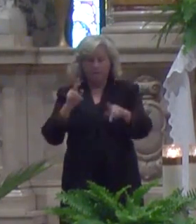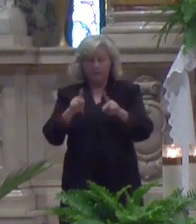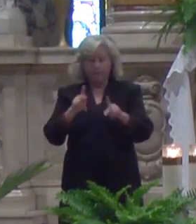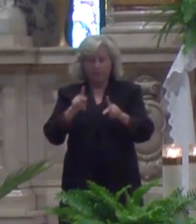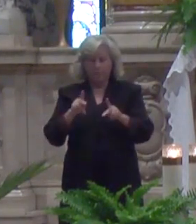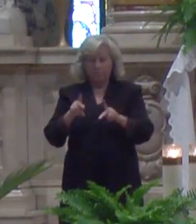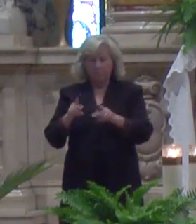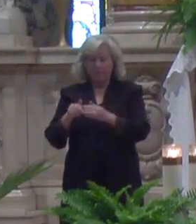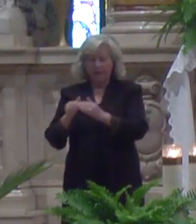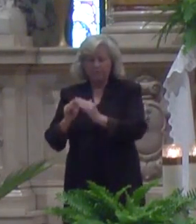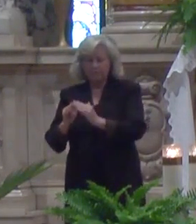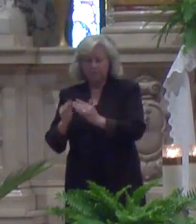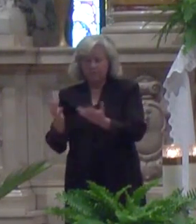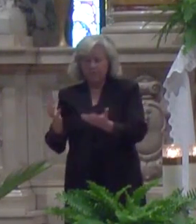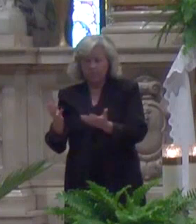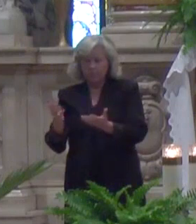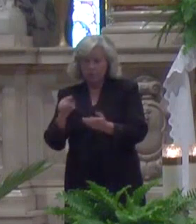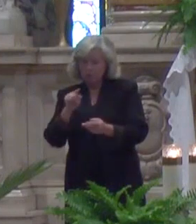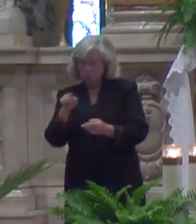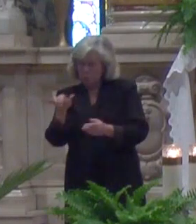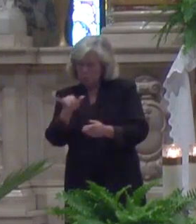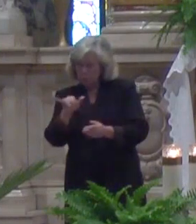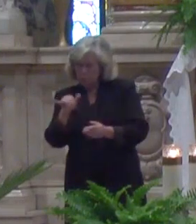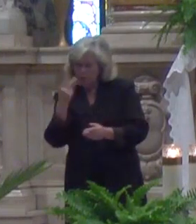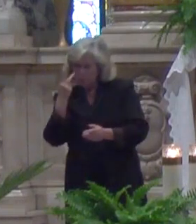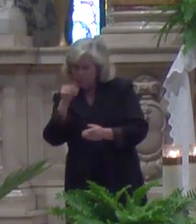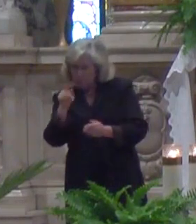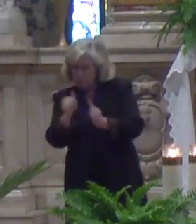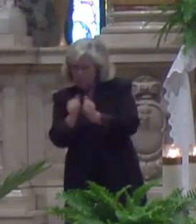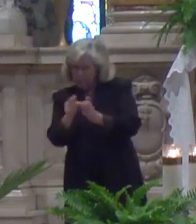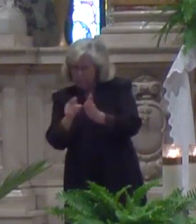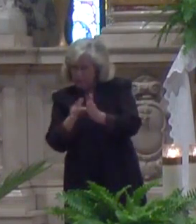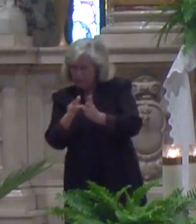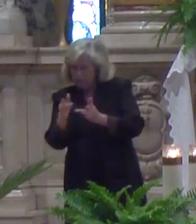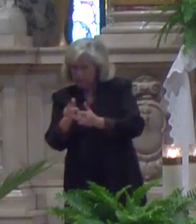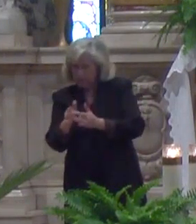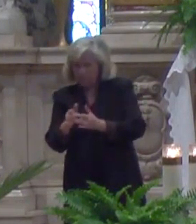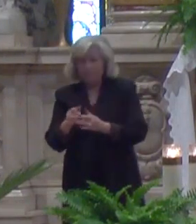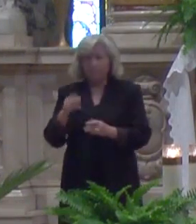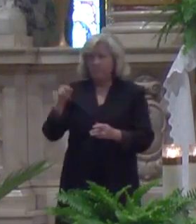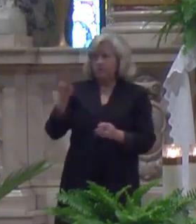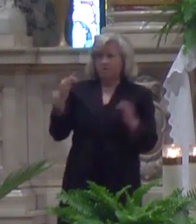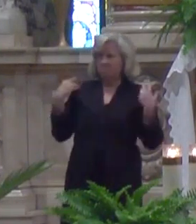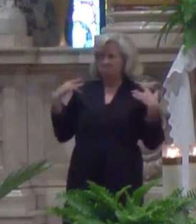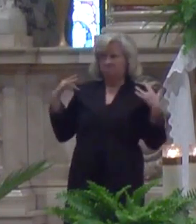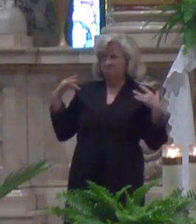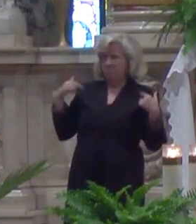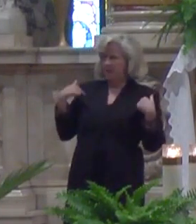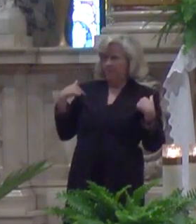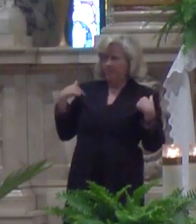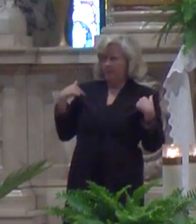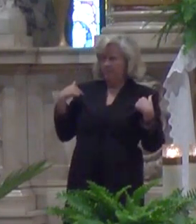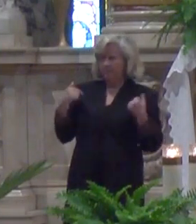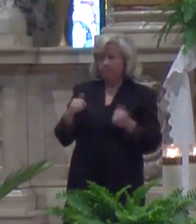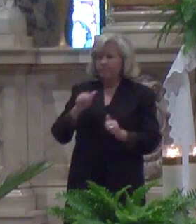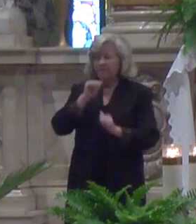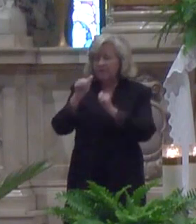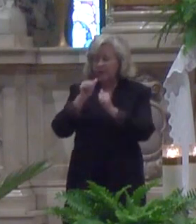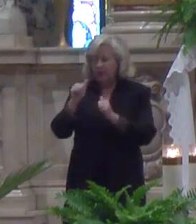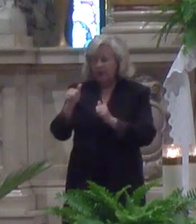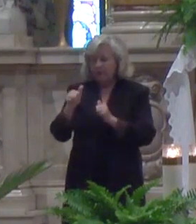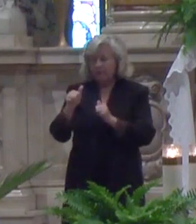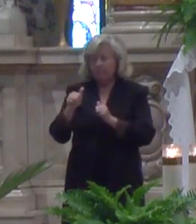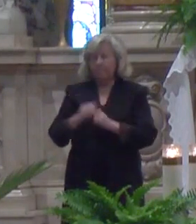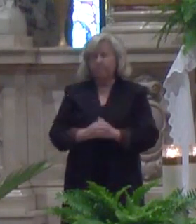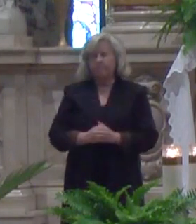to him and said, "You too were with Jesus the Galilean." But he denied it in front of everyone, saying, "I do not know